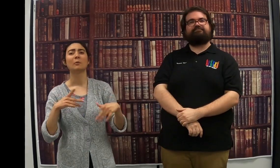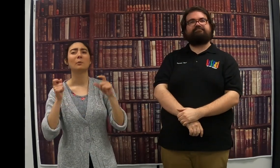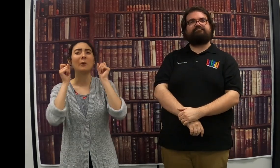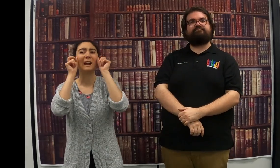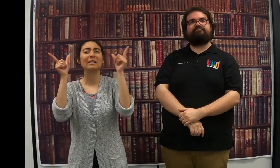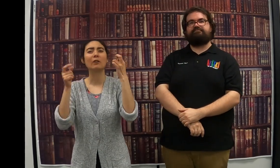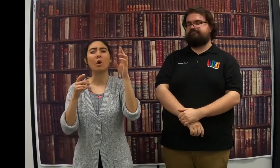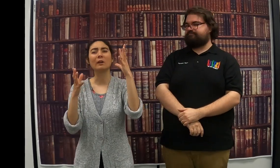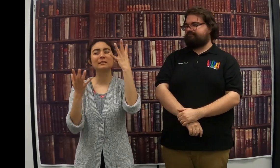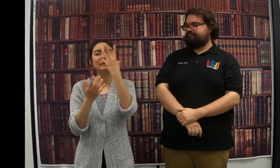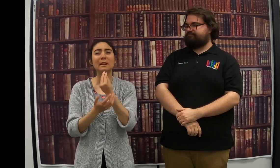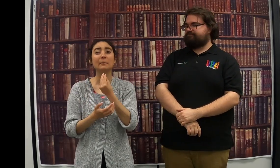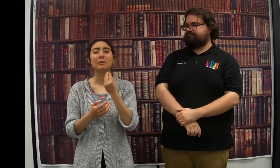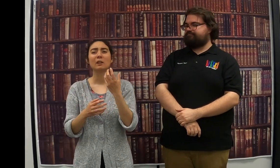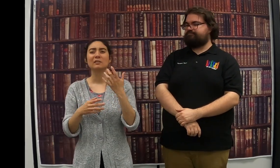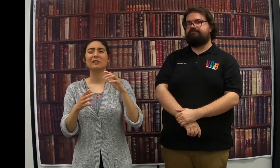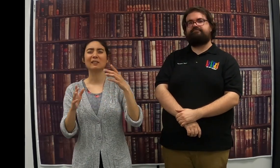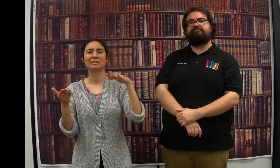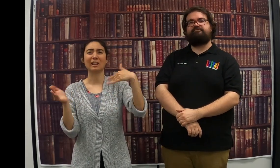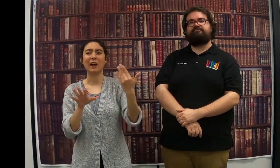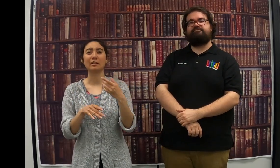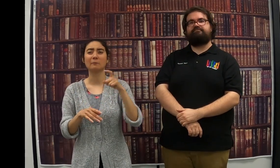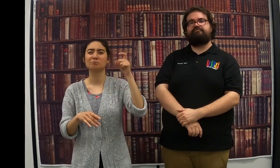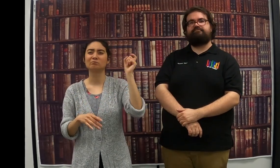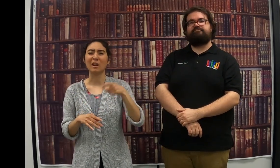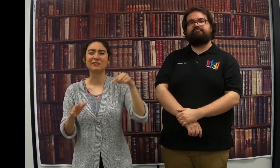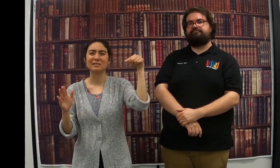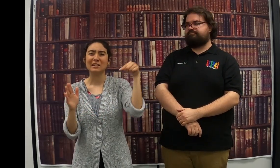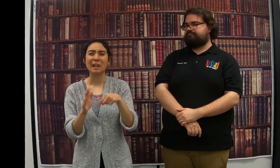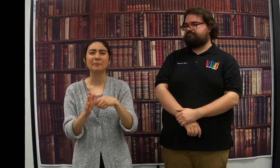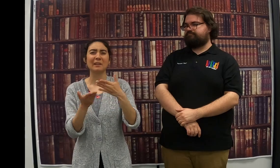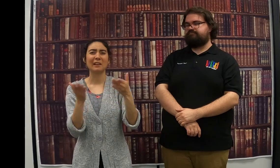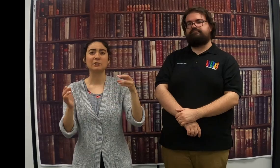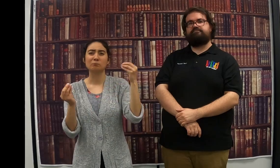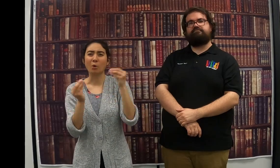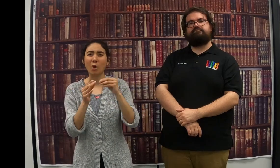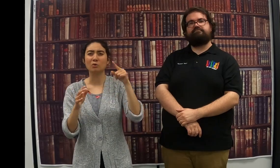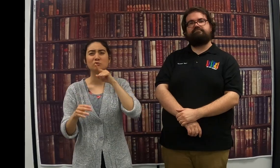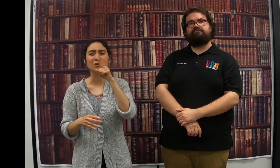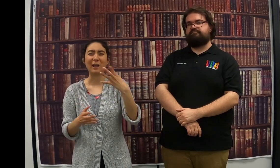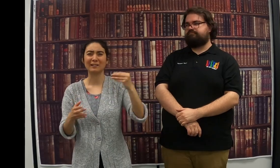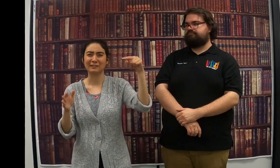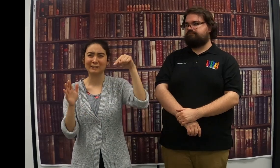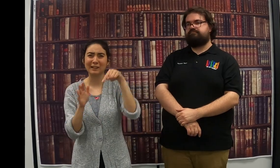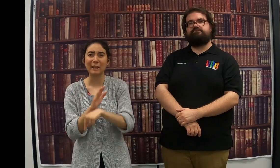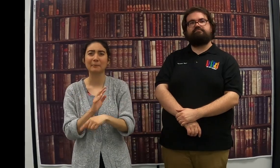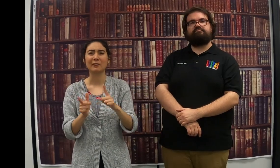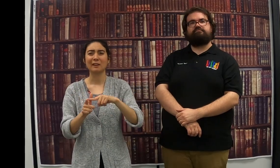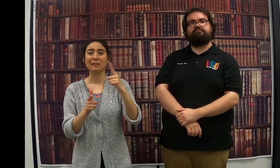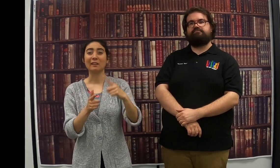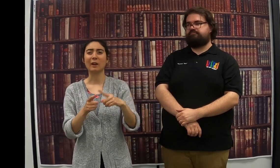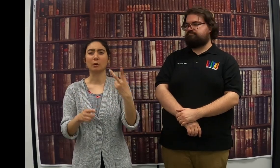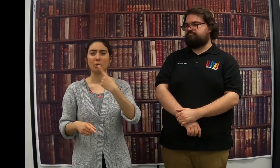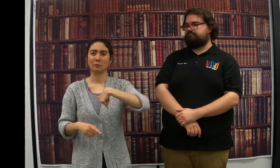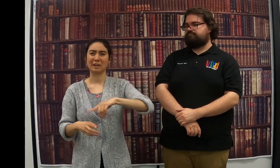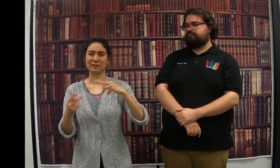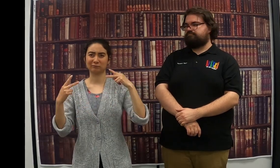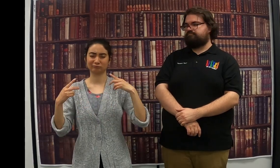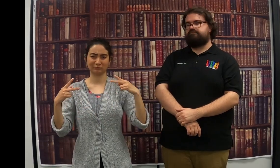Waking or asleep, thou of death must deem things more true and deep than we mortals dream.